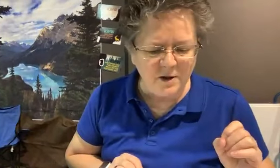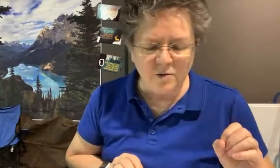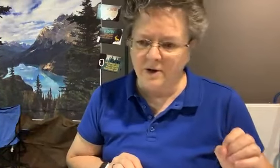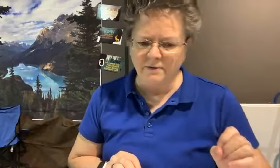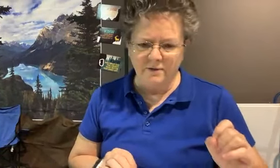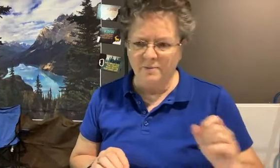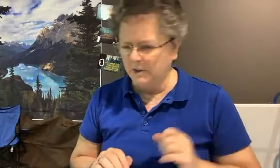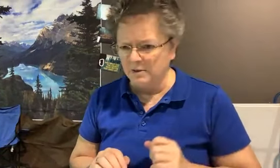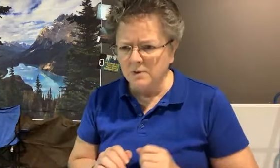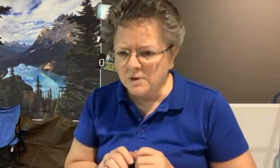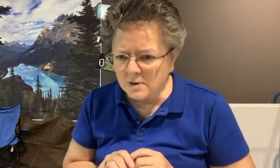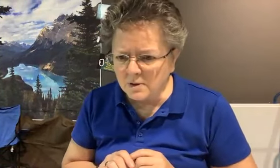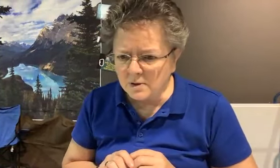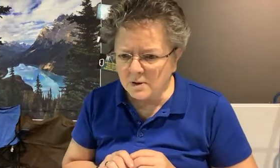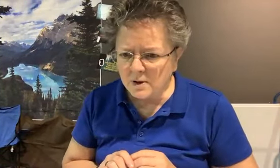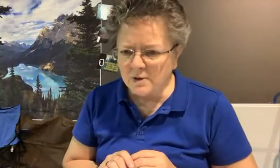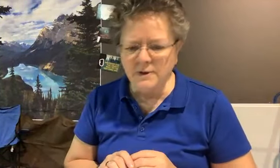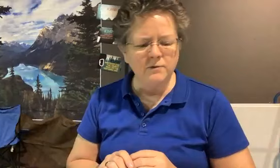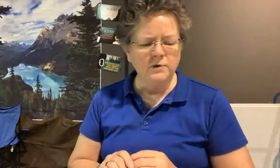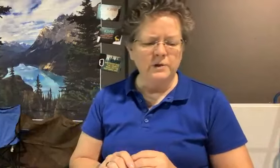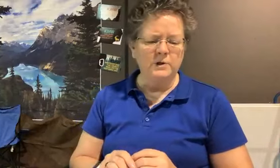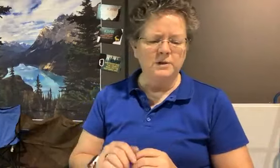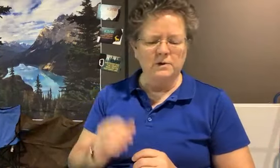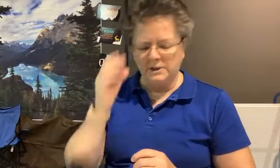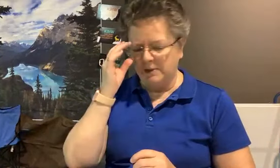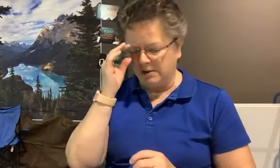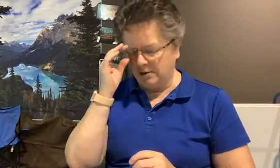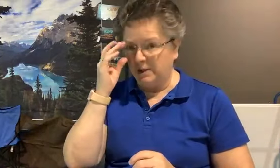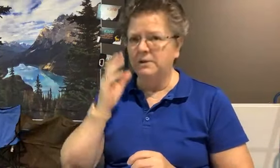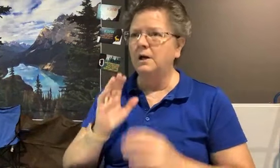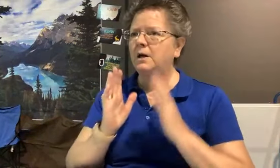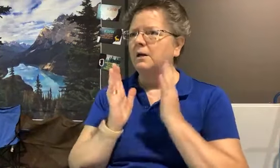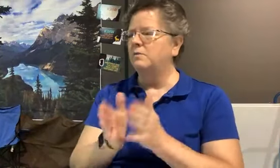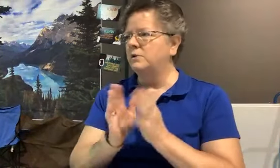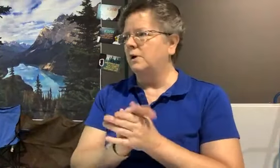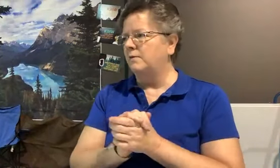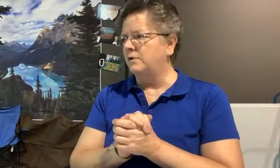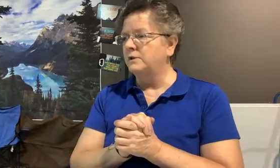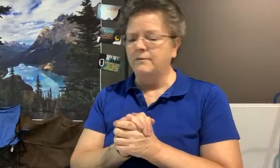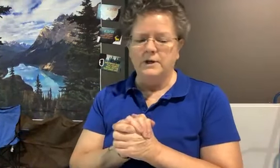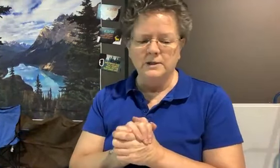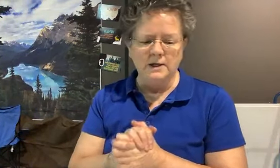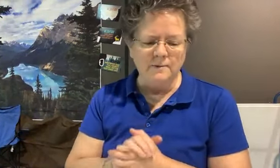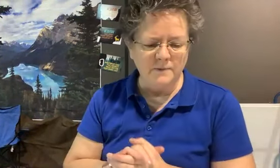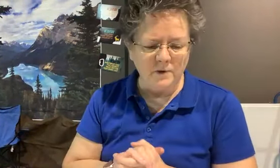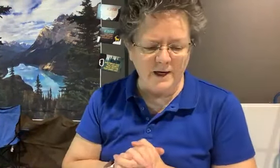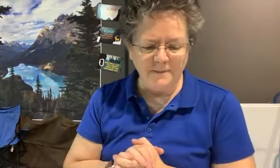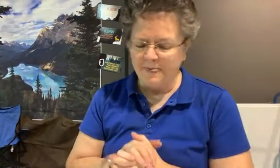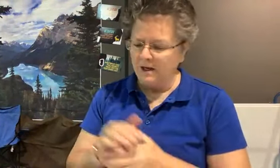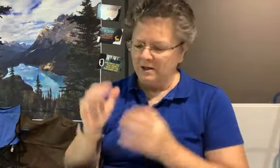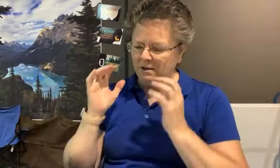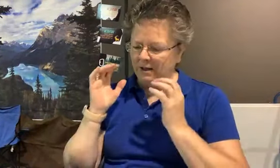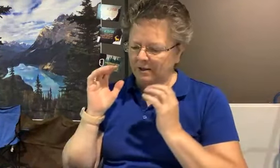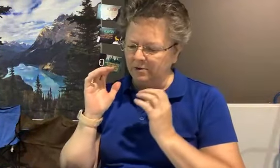note of, because we're 7:43. So let's make note of this, and then we'll start in verse 7 next time, okay? There's